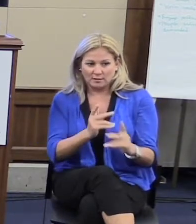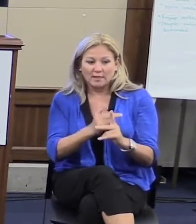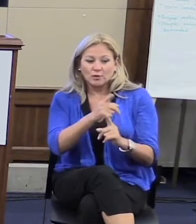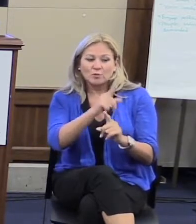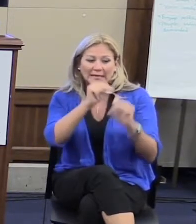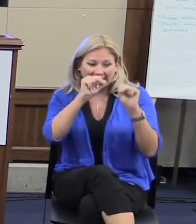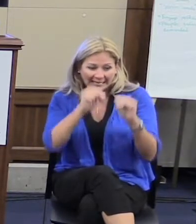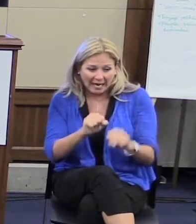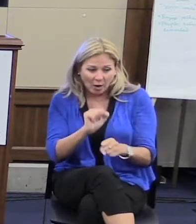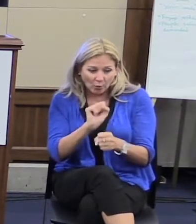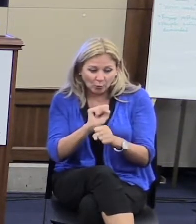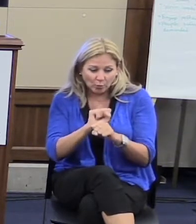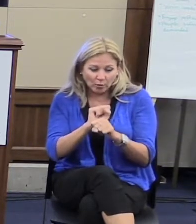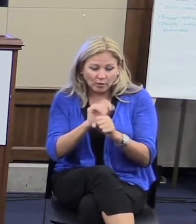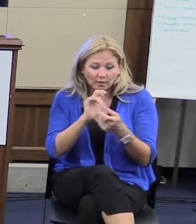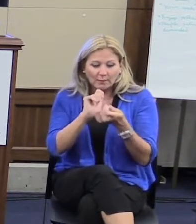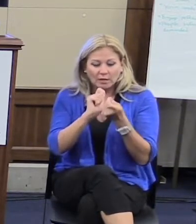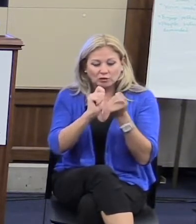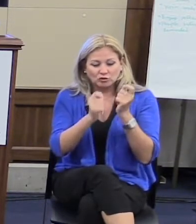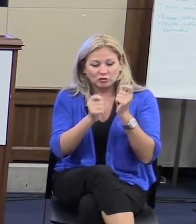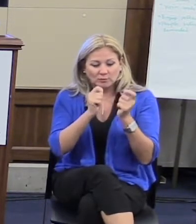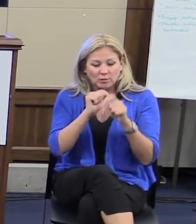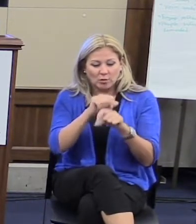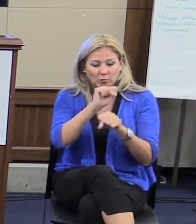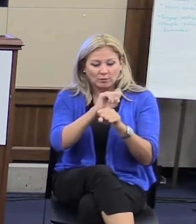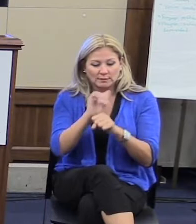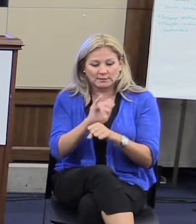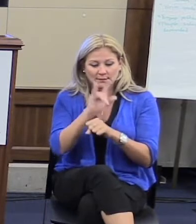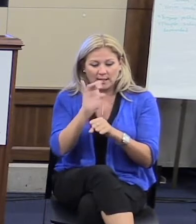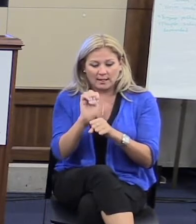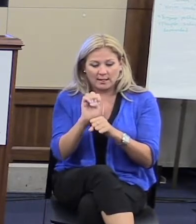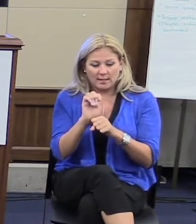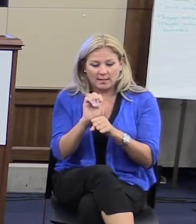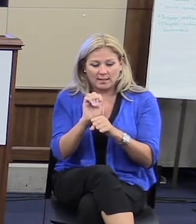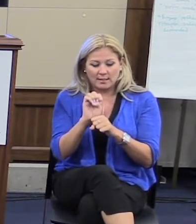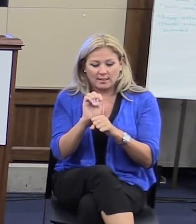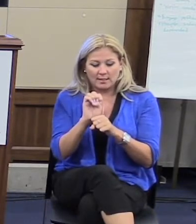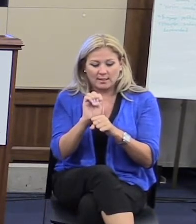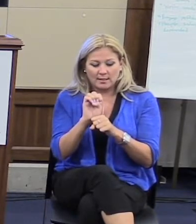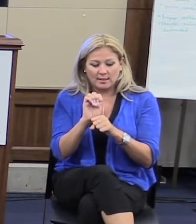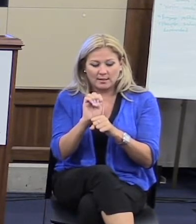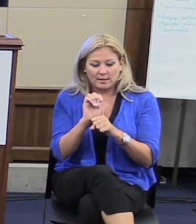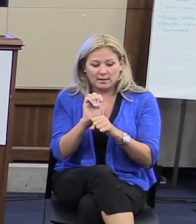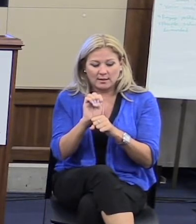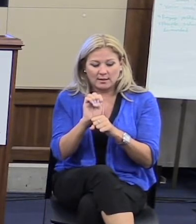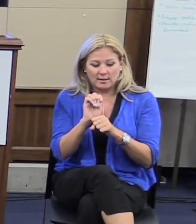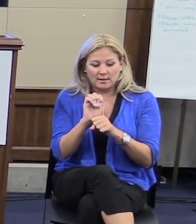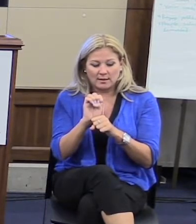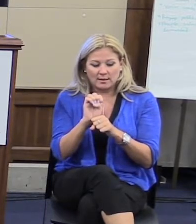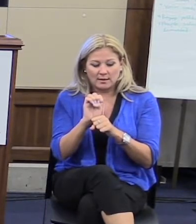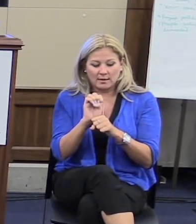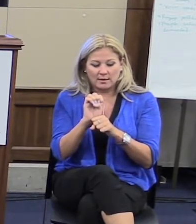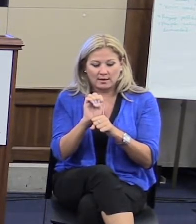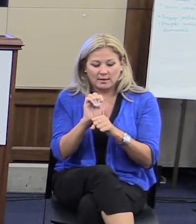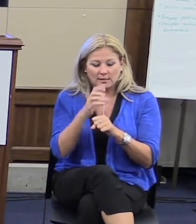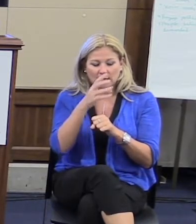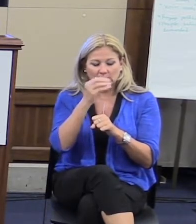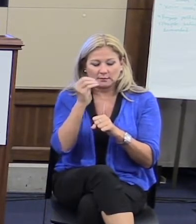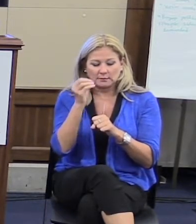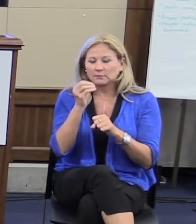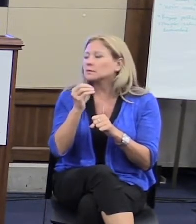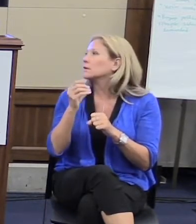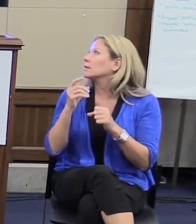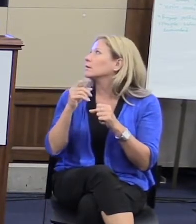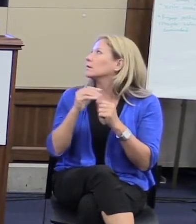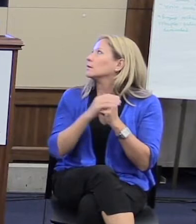work. And we're going to have to make some adjustments in your work style, with some adjustments in your workplace, so that you can work, but you can work and be